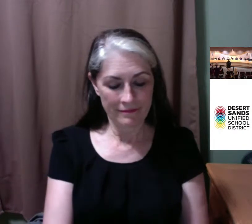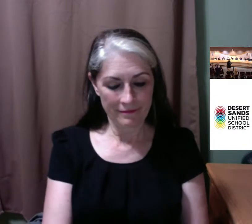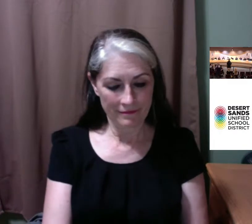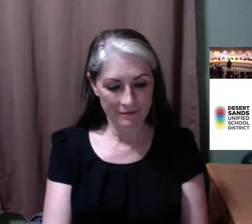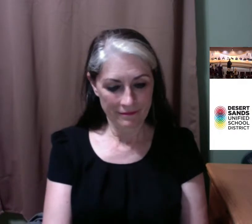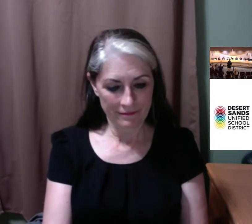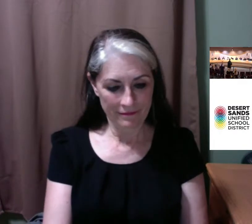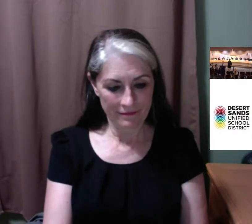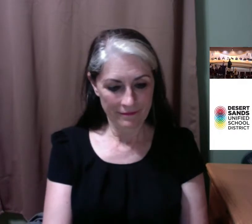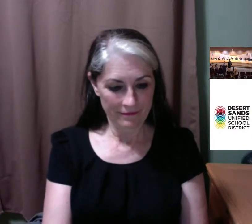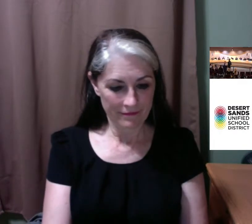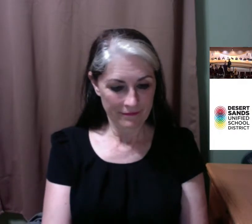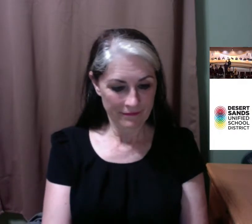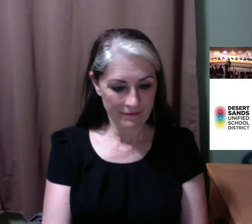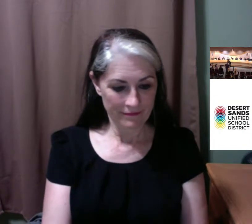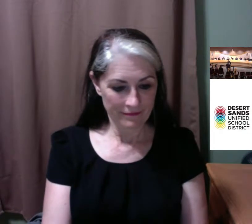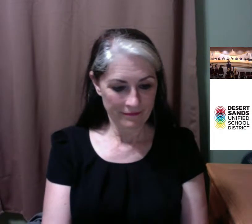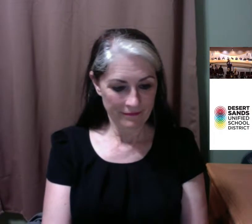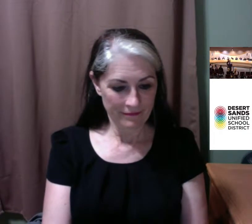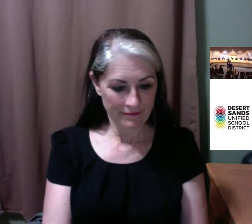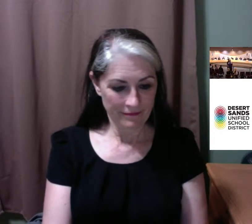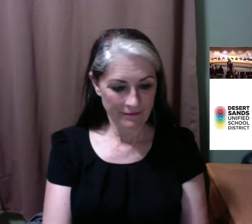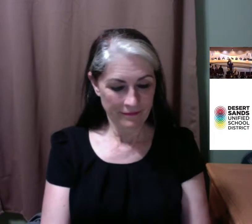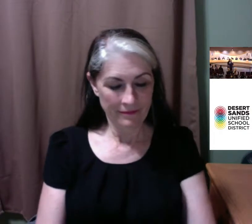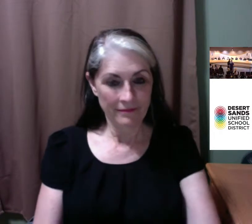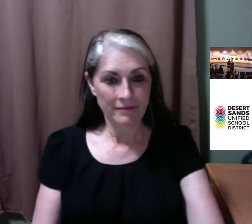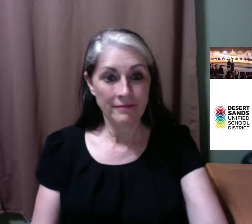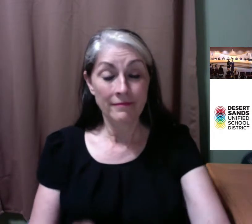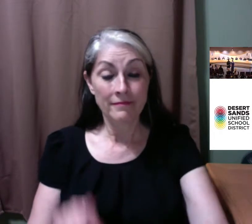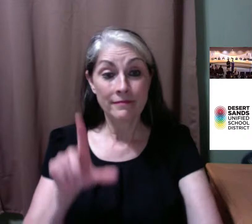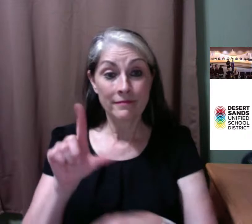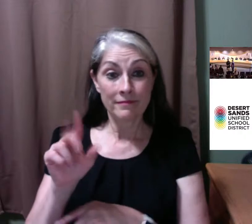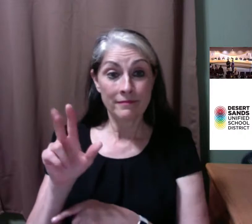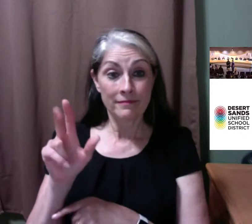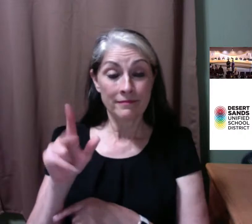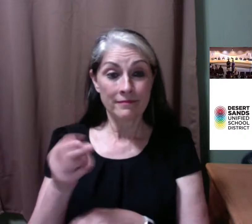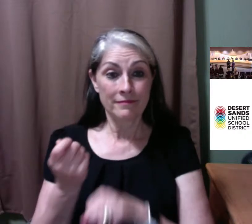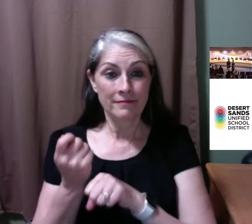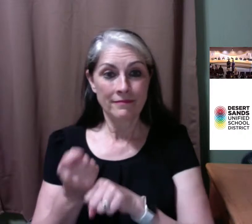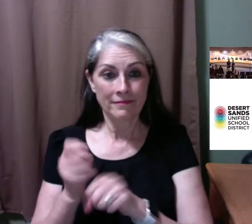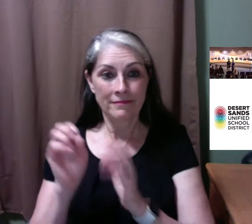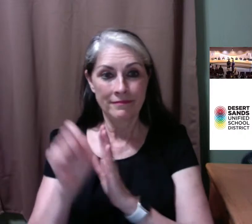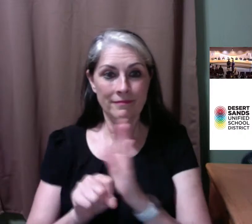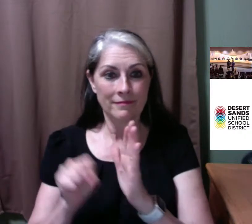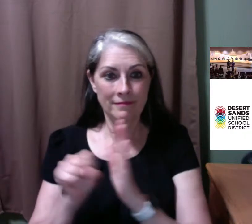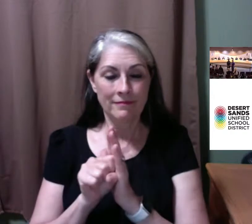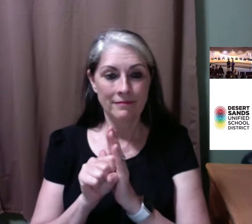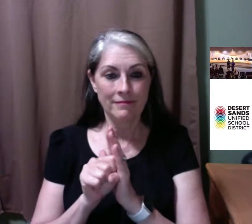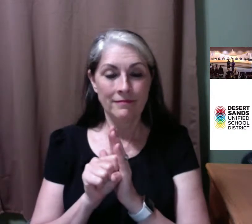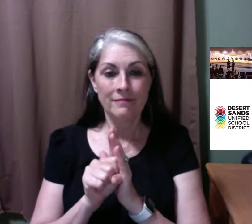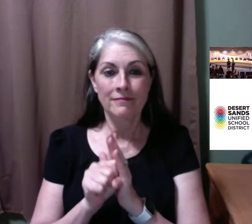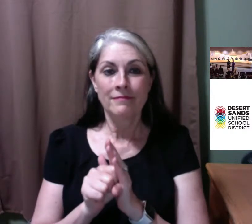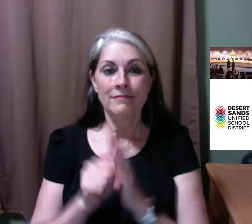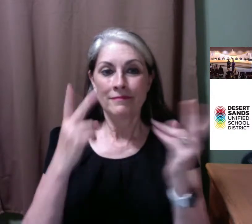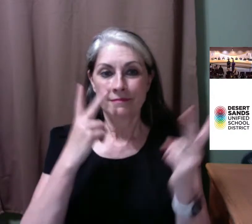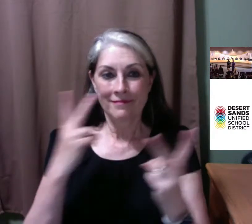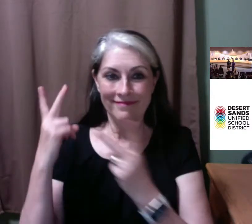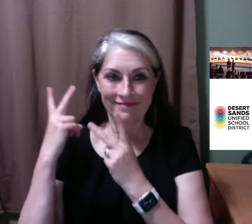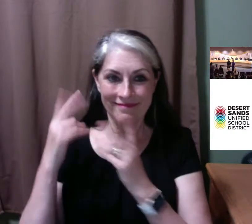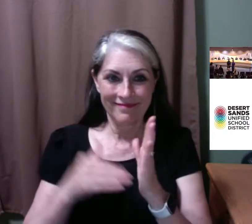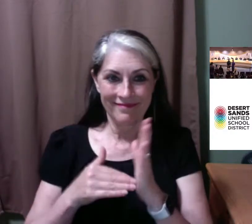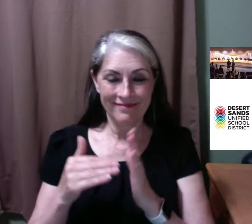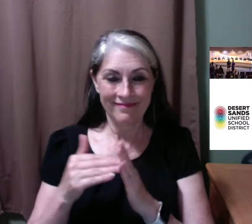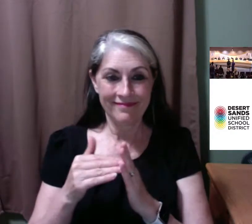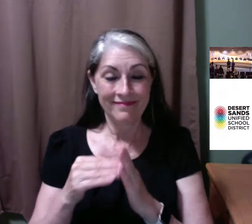So the 2023 baseball season was apparently memorable in many ways, and the Knights jumped